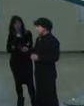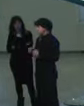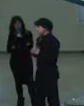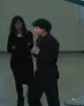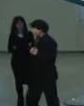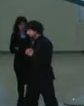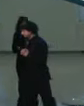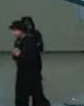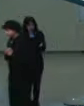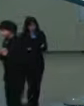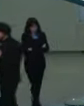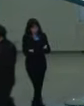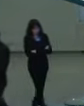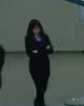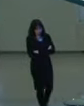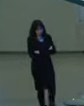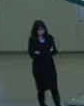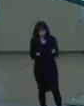if anyone's got some comments.